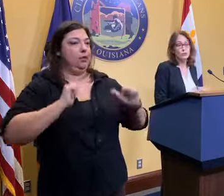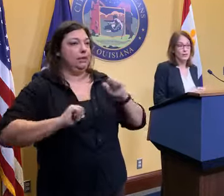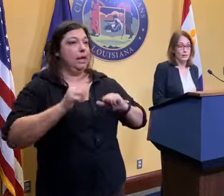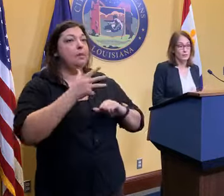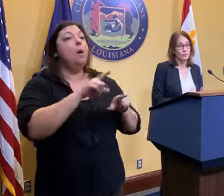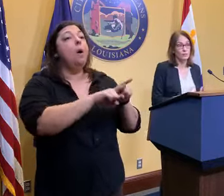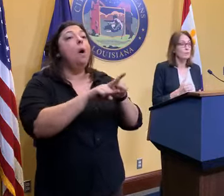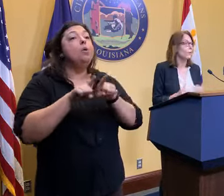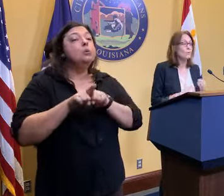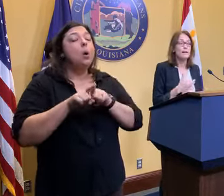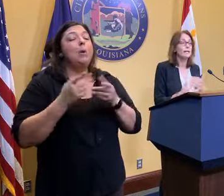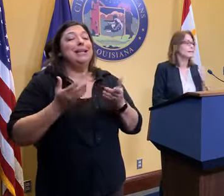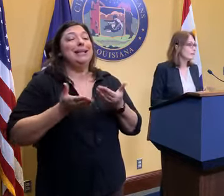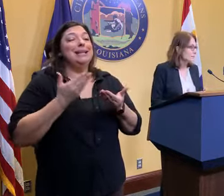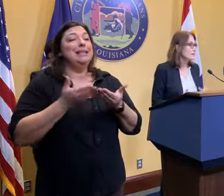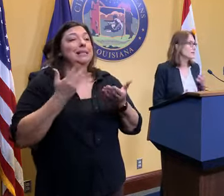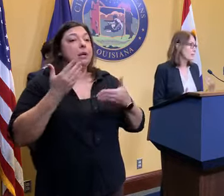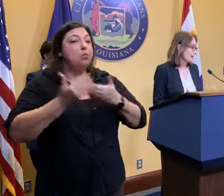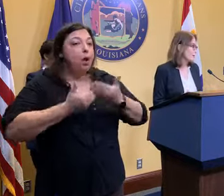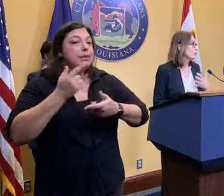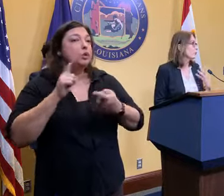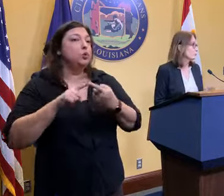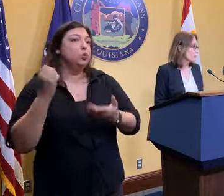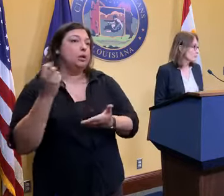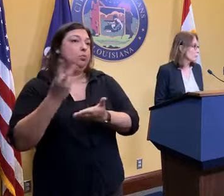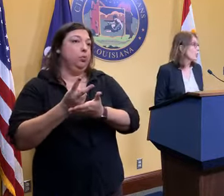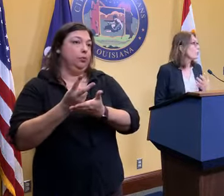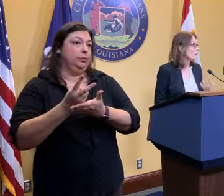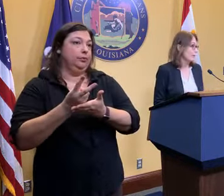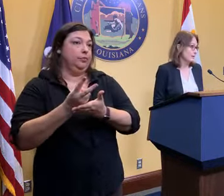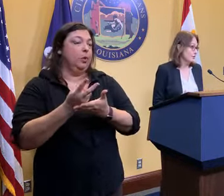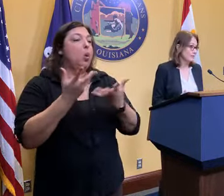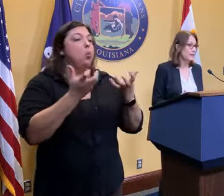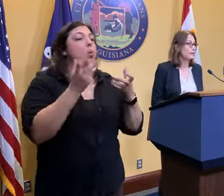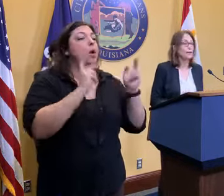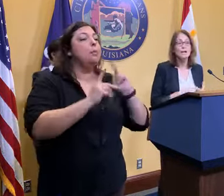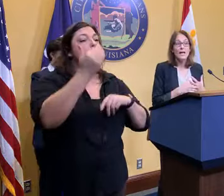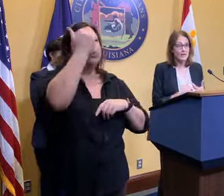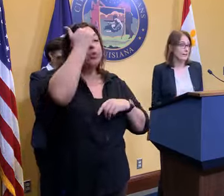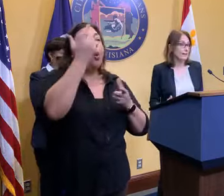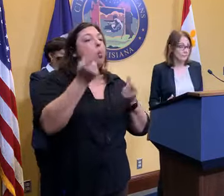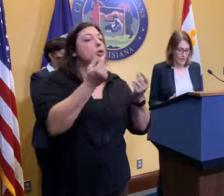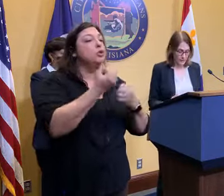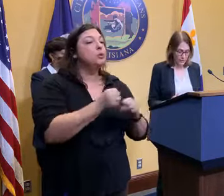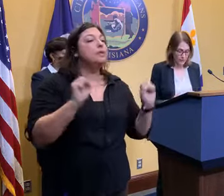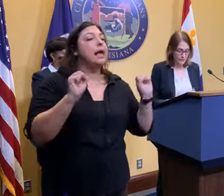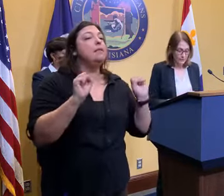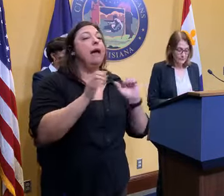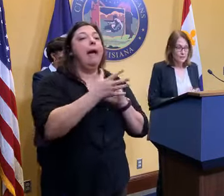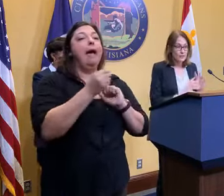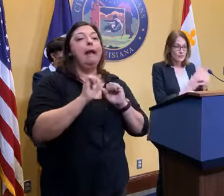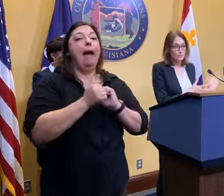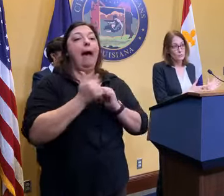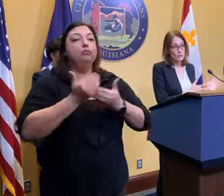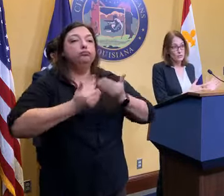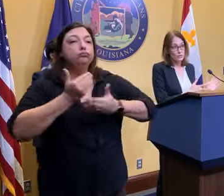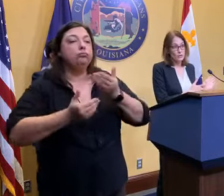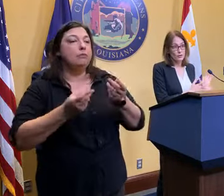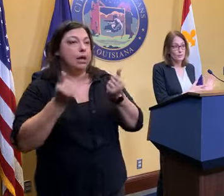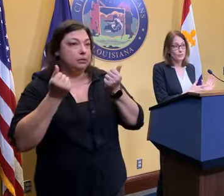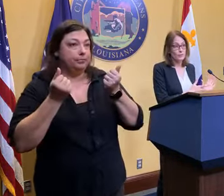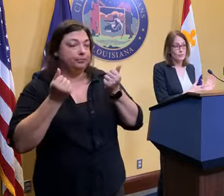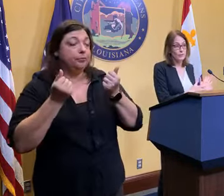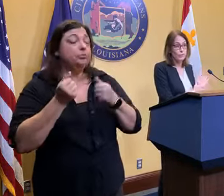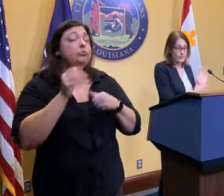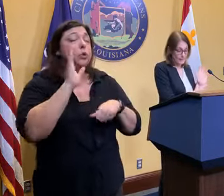process for seeking approval. We want to make it as easy as possible for folks to know what they can do safely and to get it fast-tracked. This information is